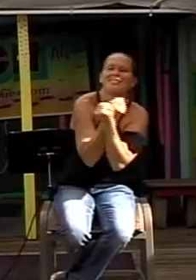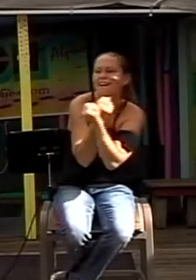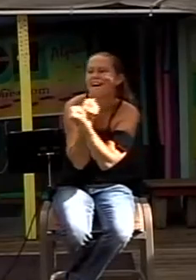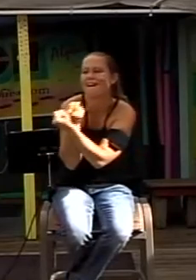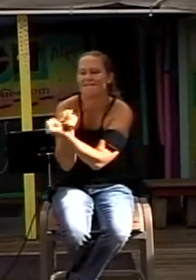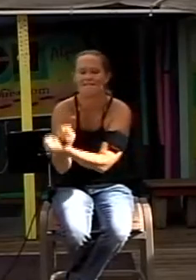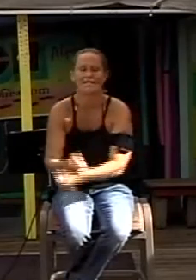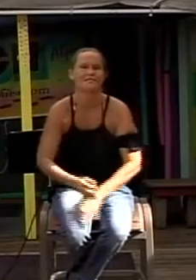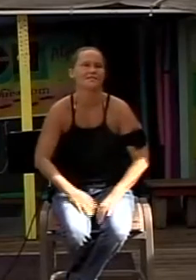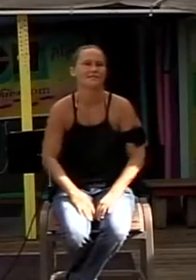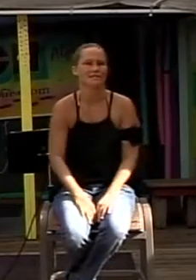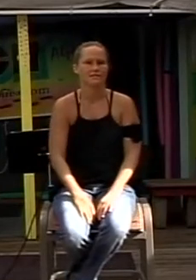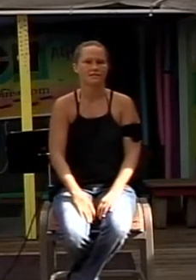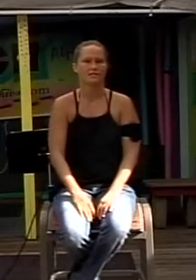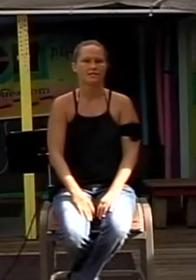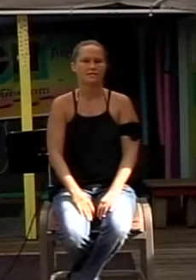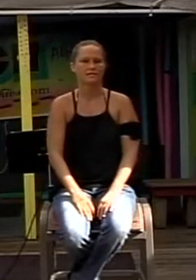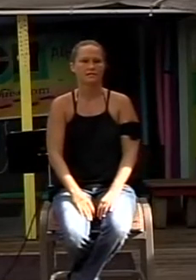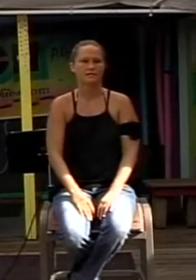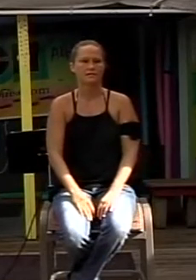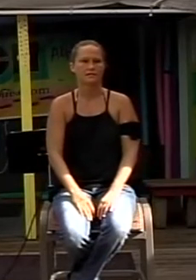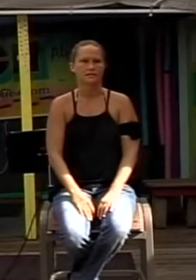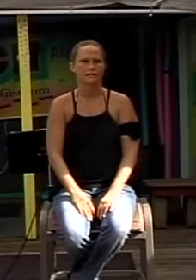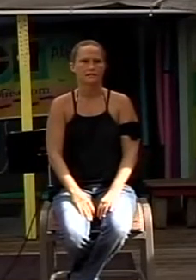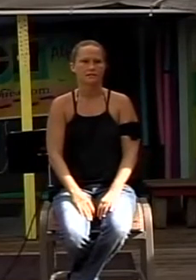that, and the other.